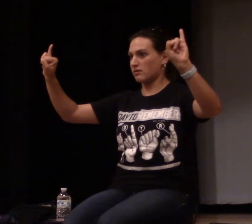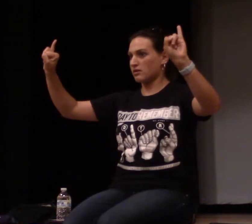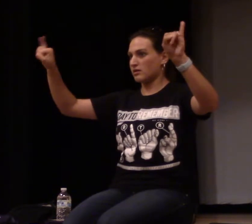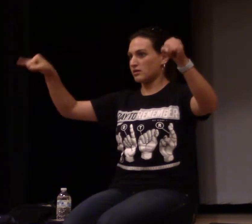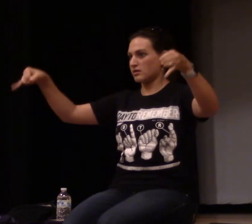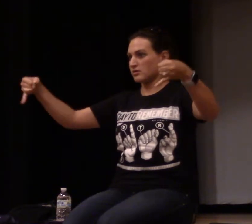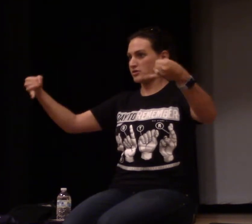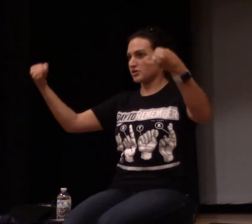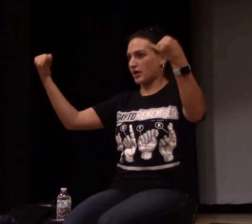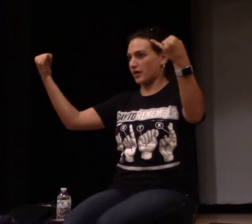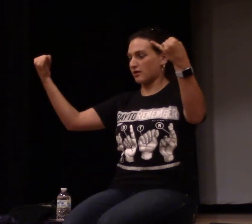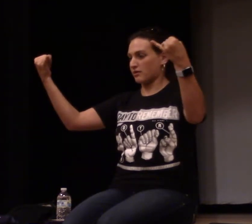J,